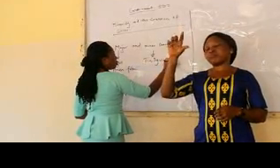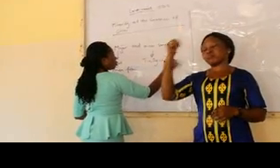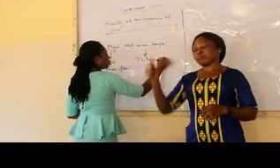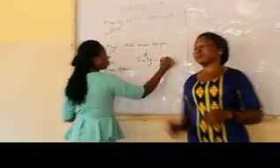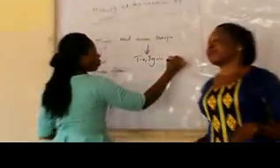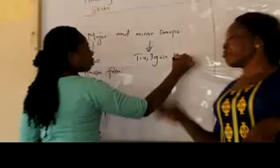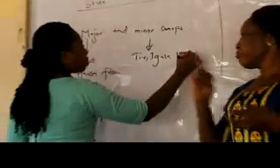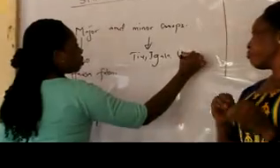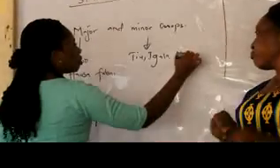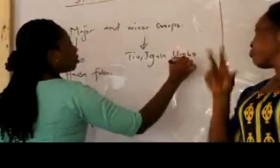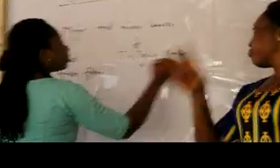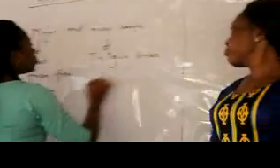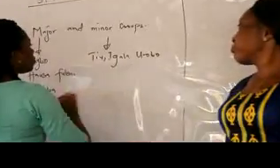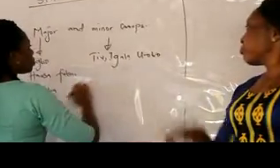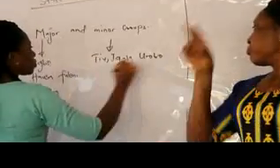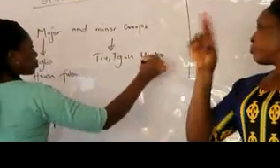Irobo,